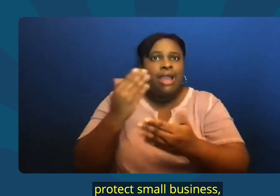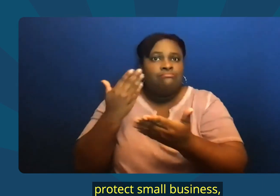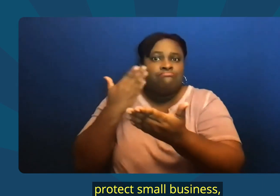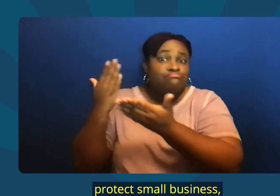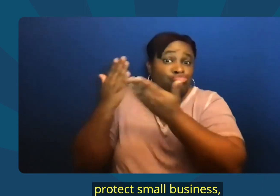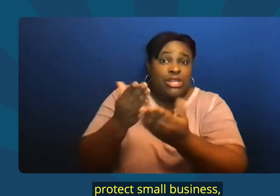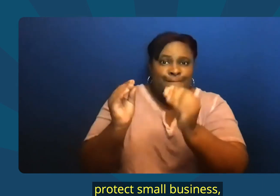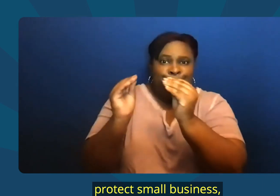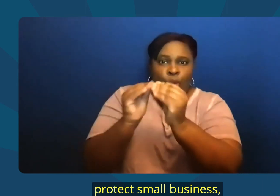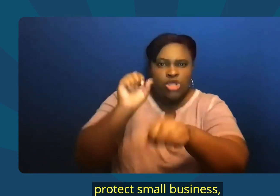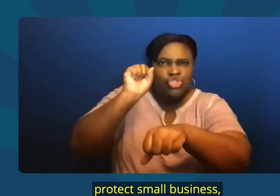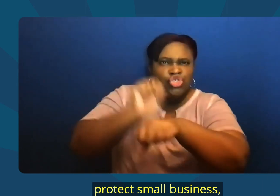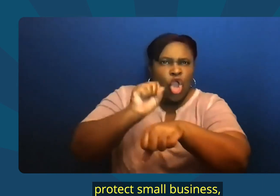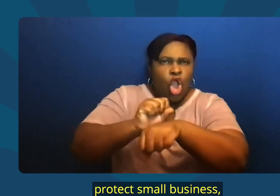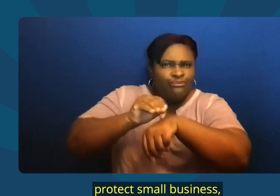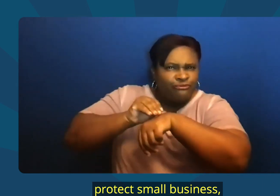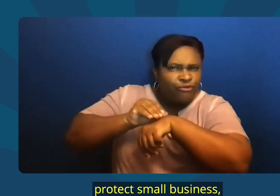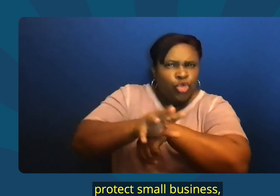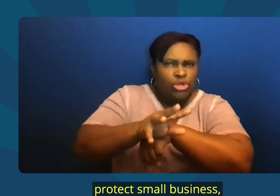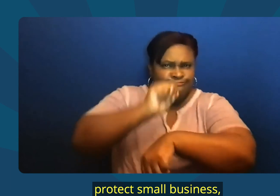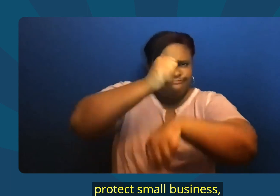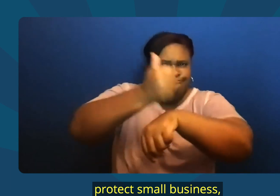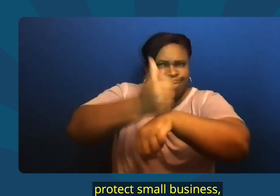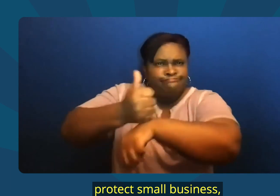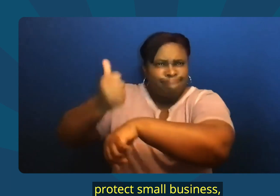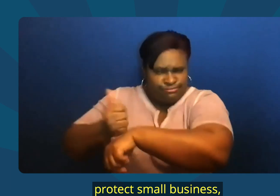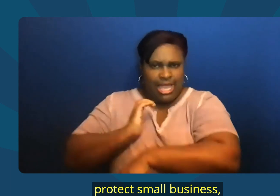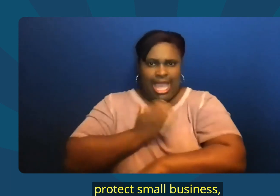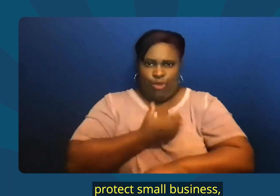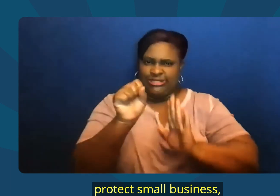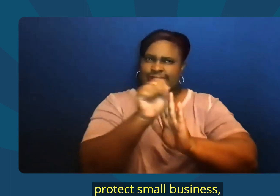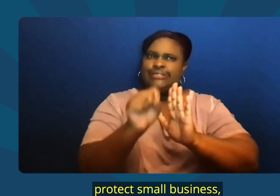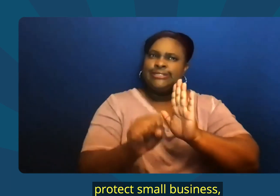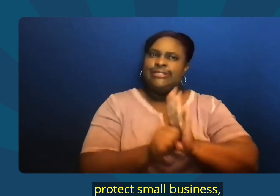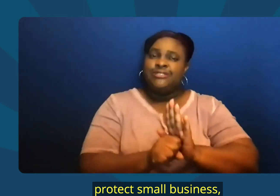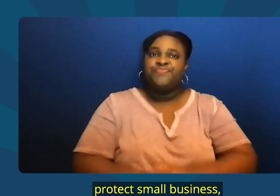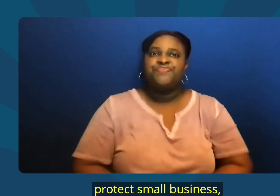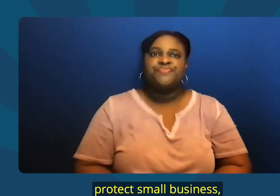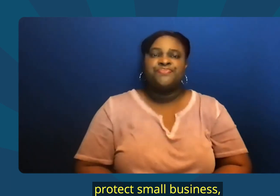small business, and bring good jobs to our state.